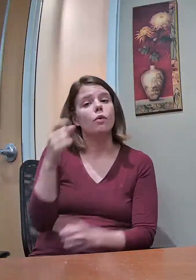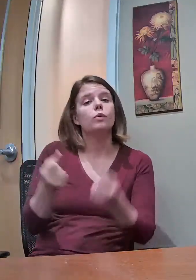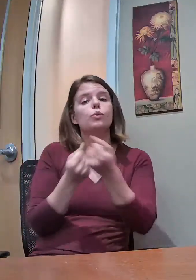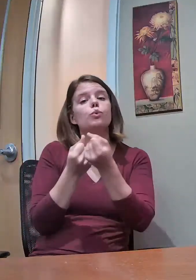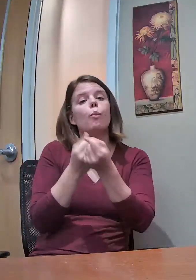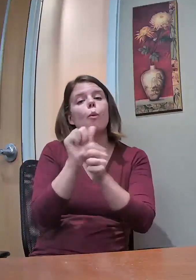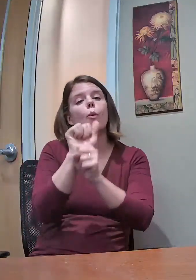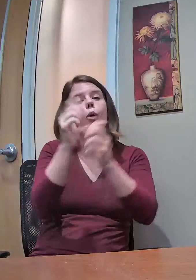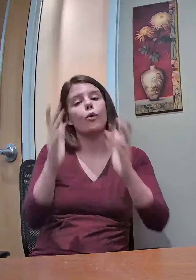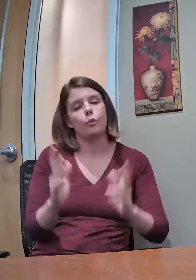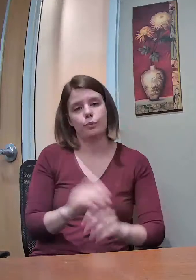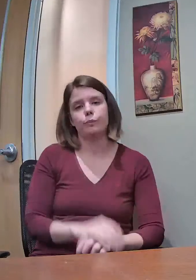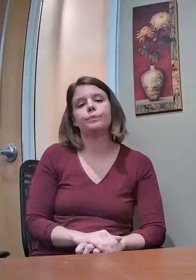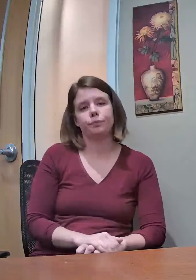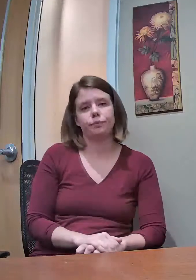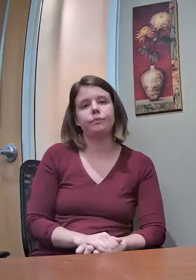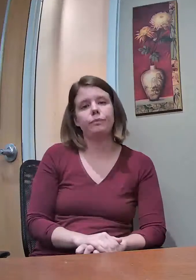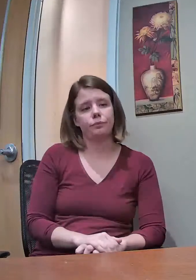support workers.